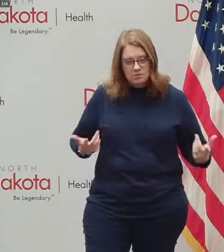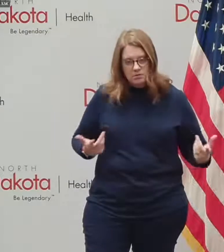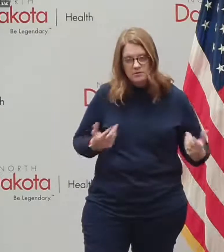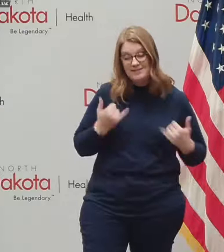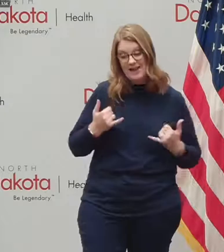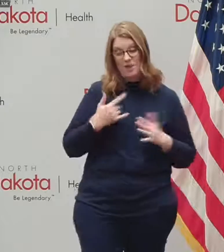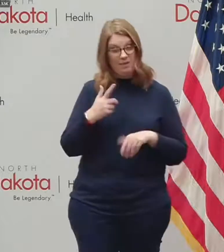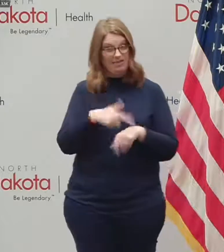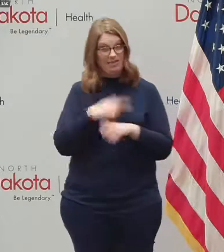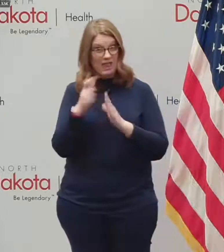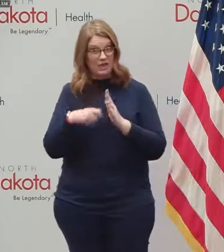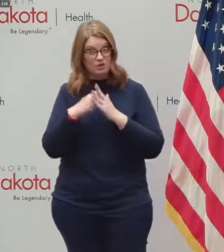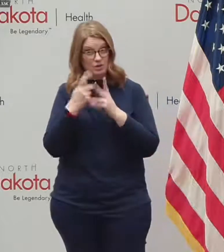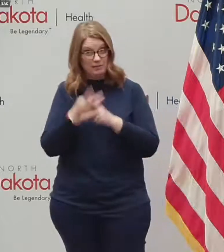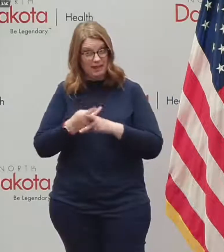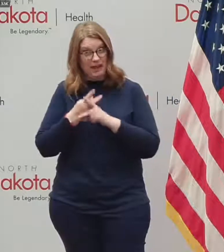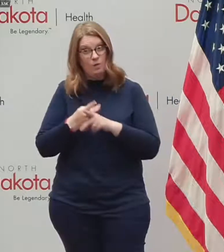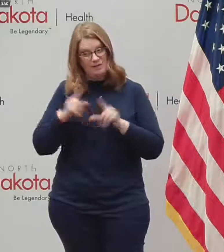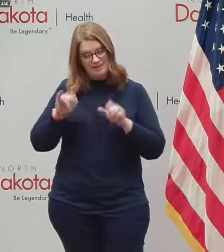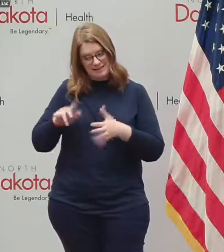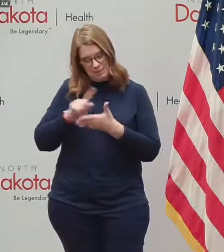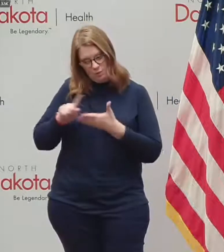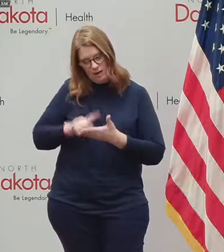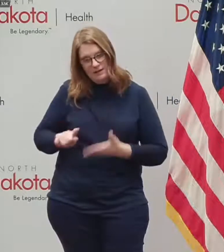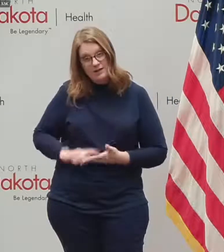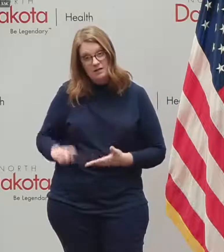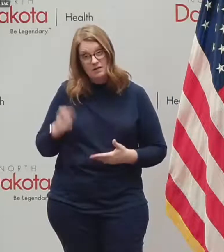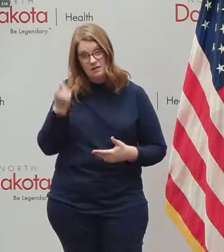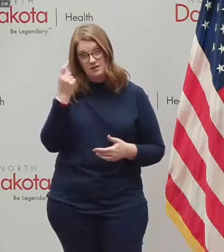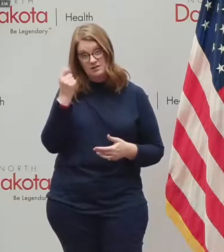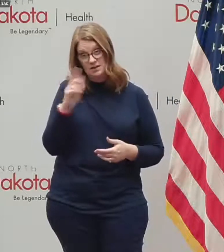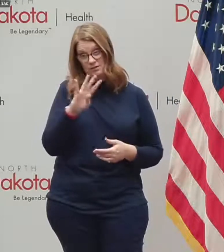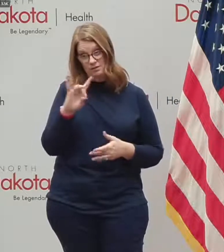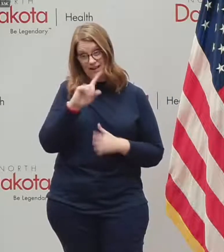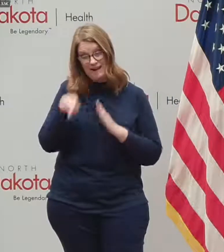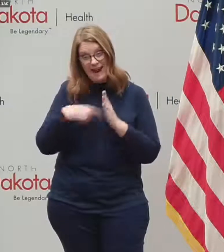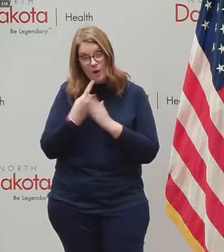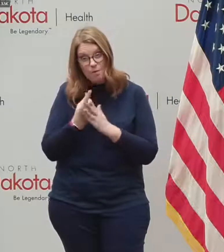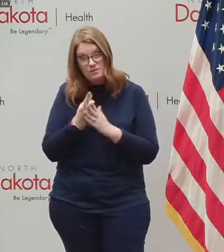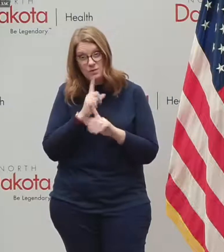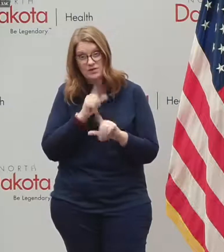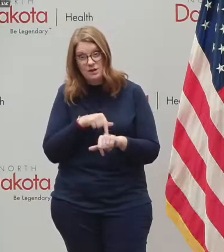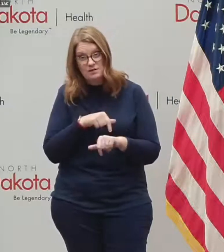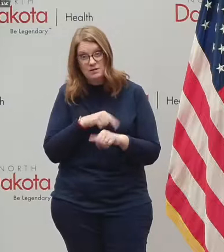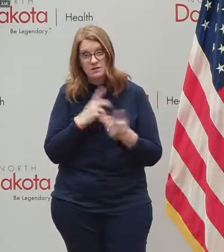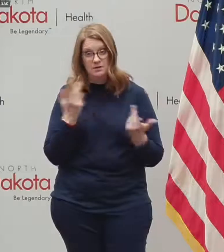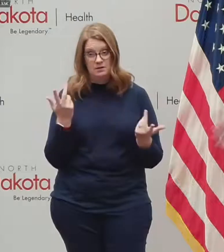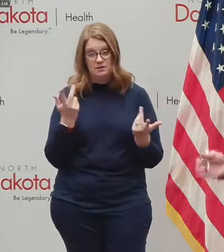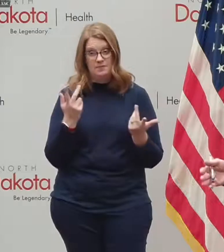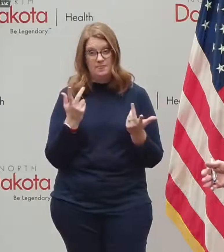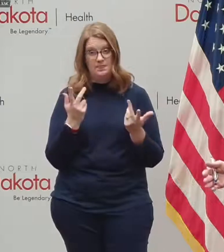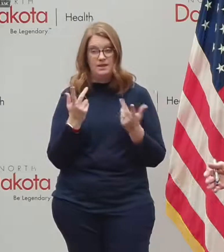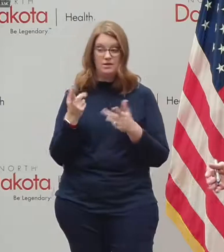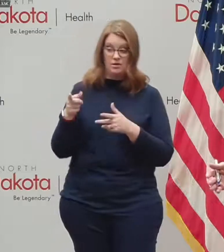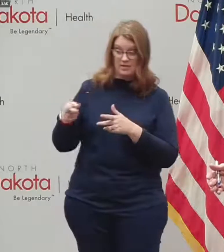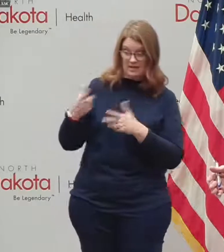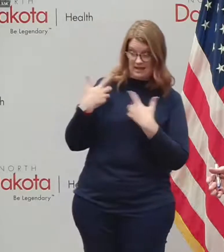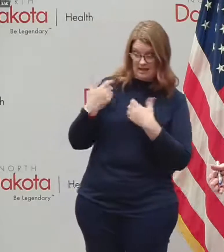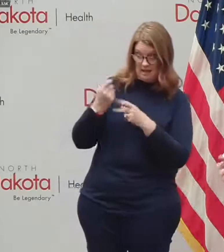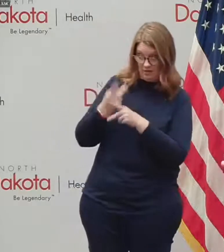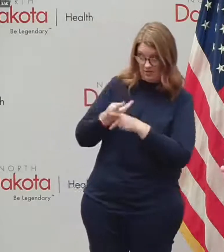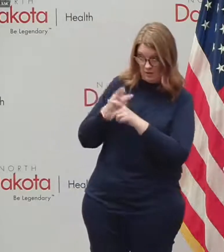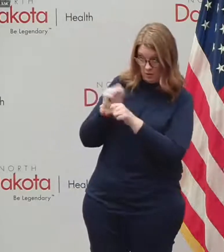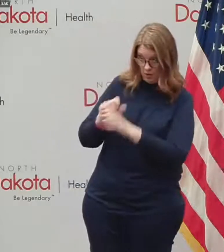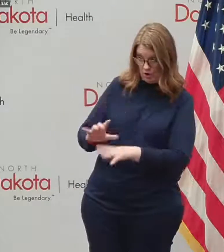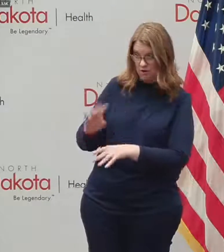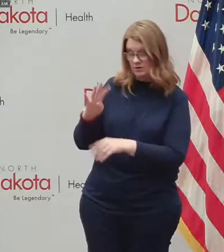testing everybody weekly since last spring, if it took 48 hours to get results back, either a healthcare worker was waiting 48 hours and